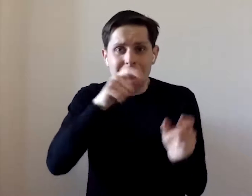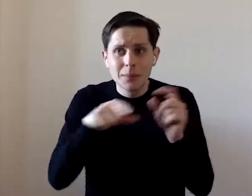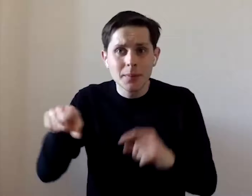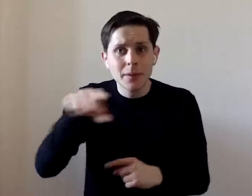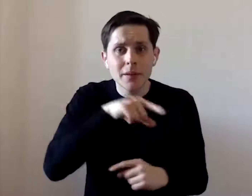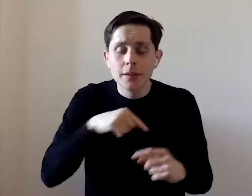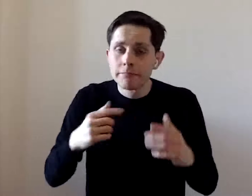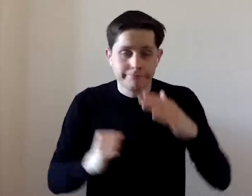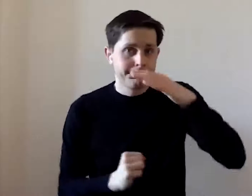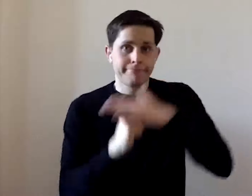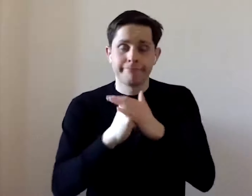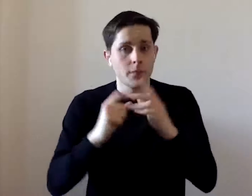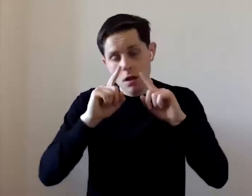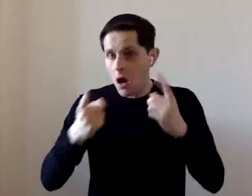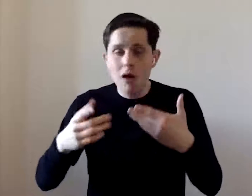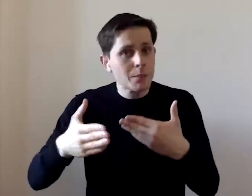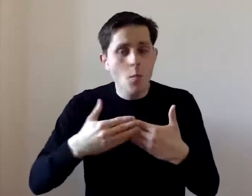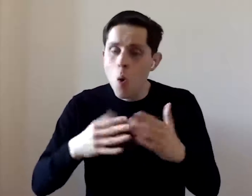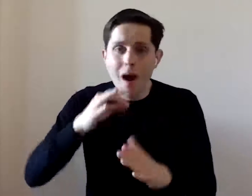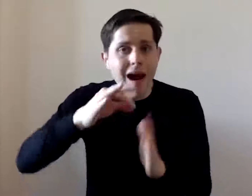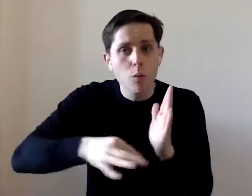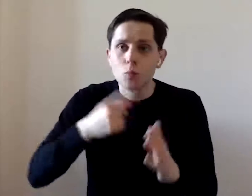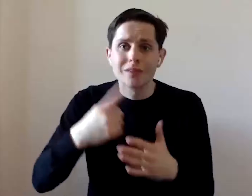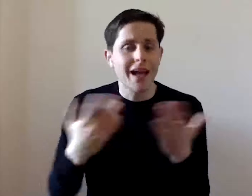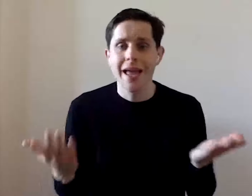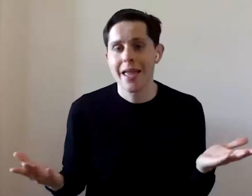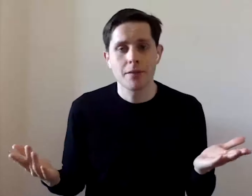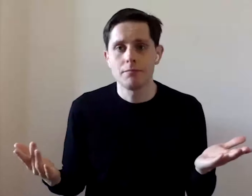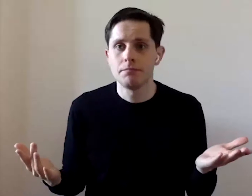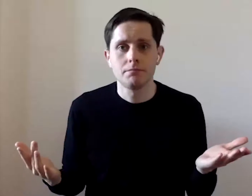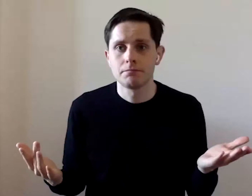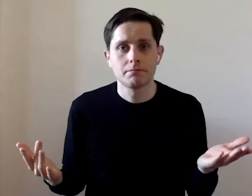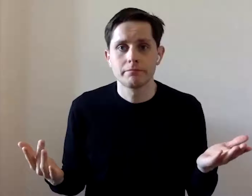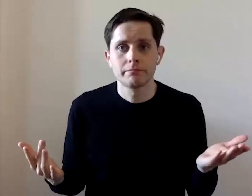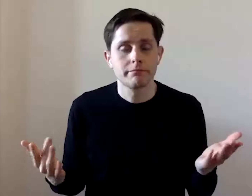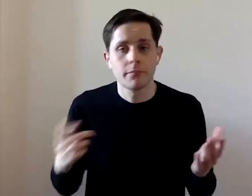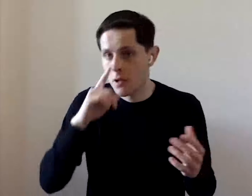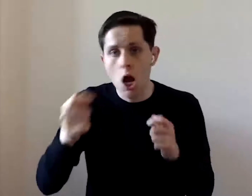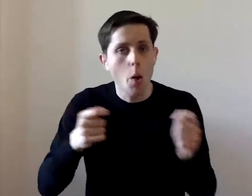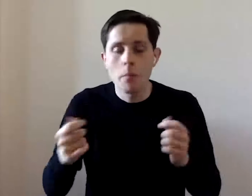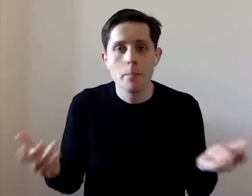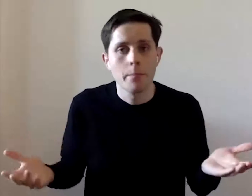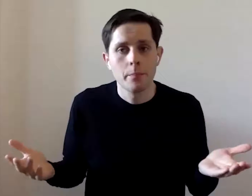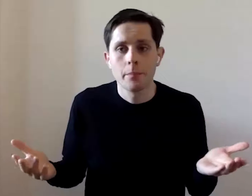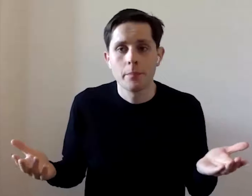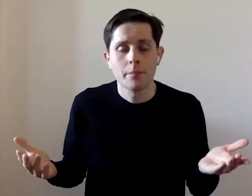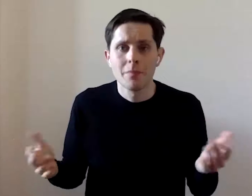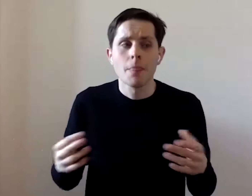cannot do more than so many hours in the day. Whether it's sensory overload or, you know, or physically we just